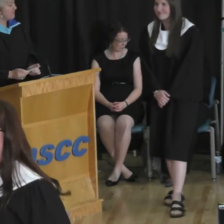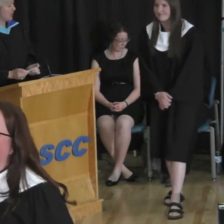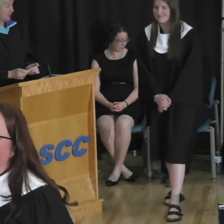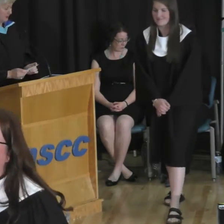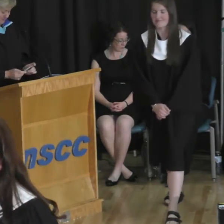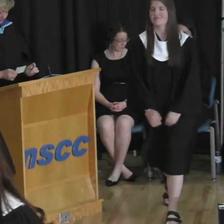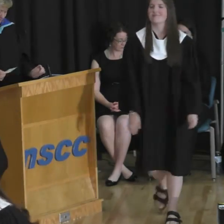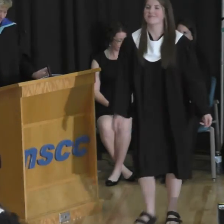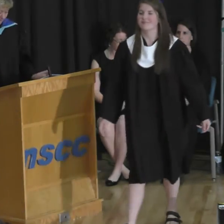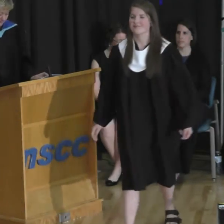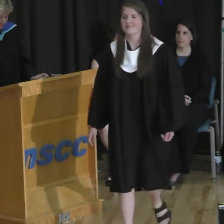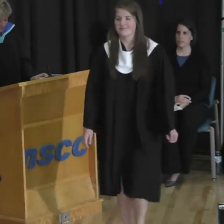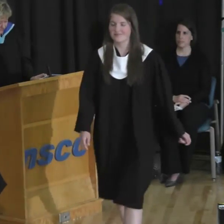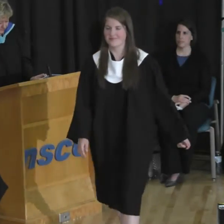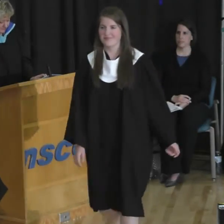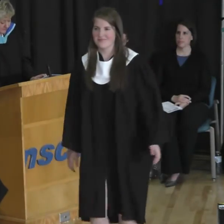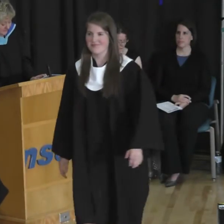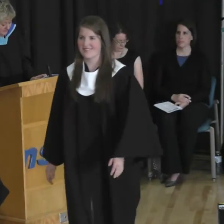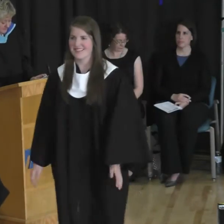Jaden Barter.